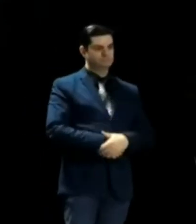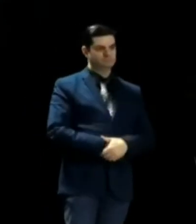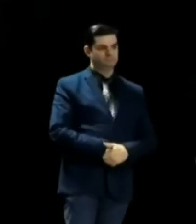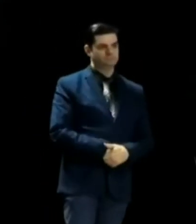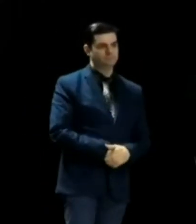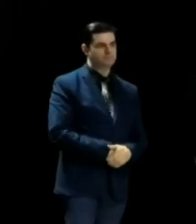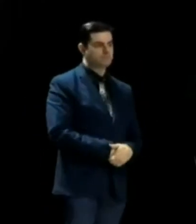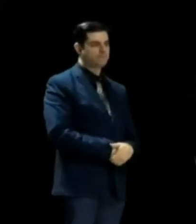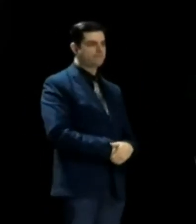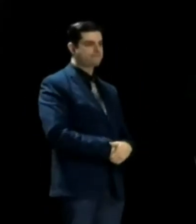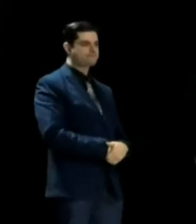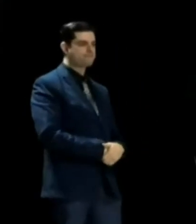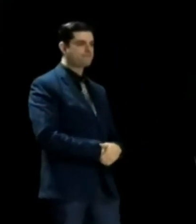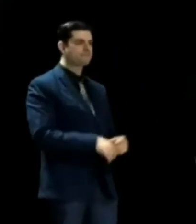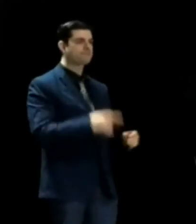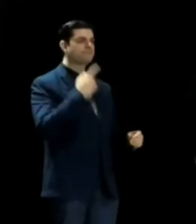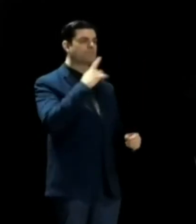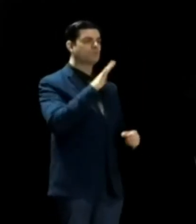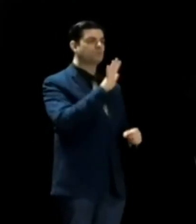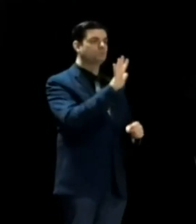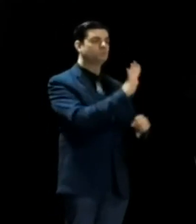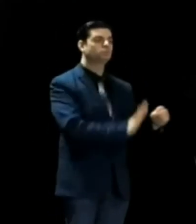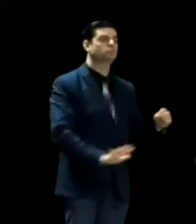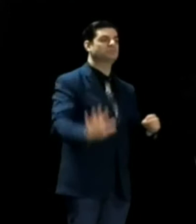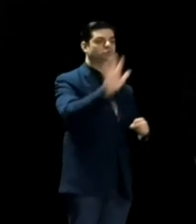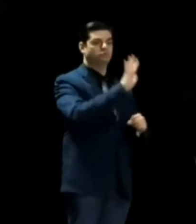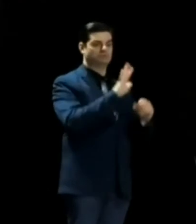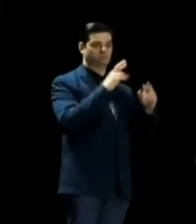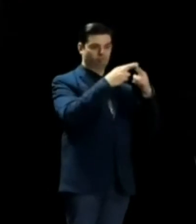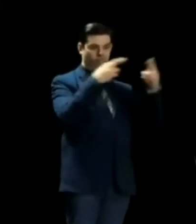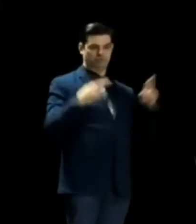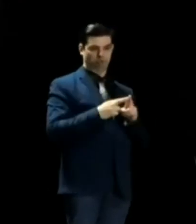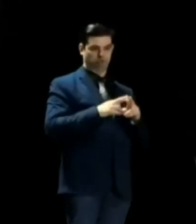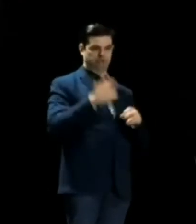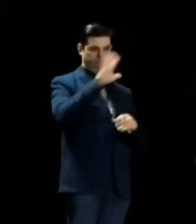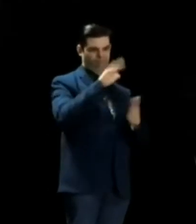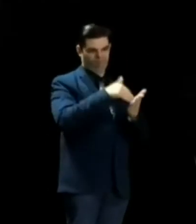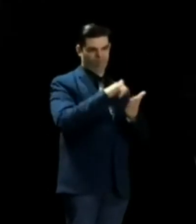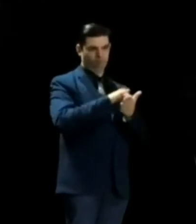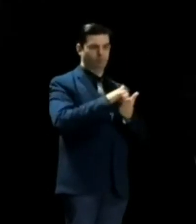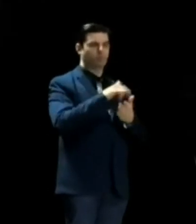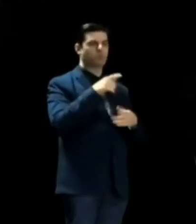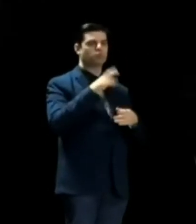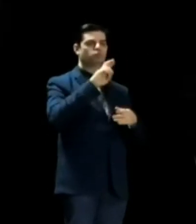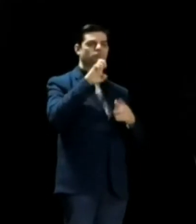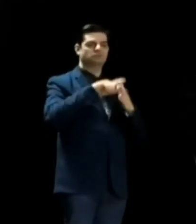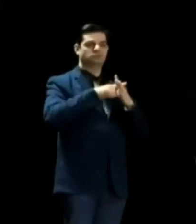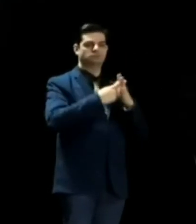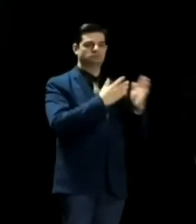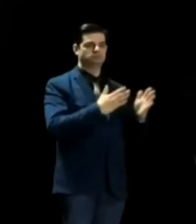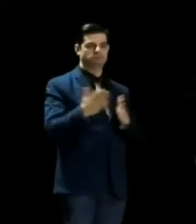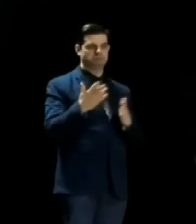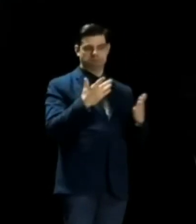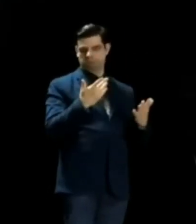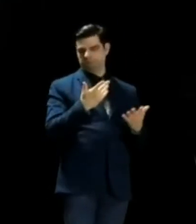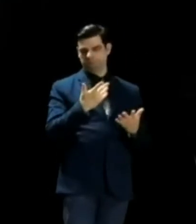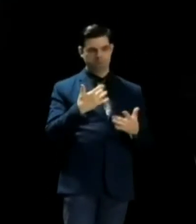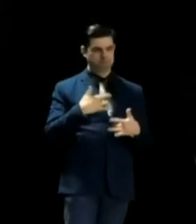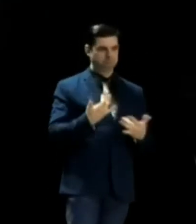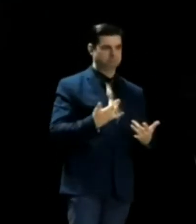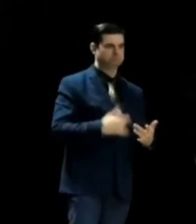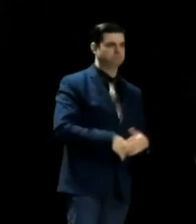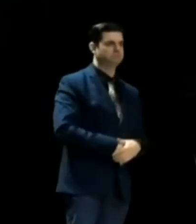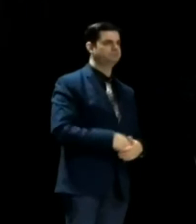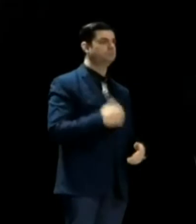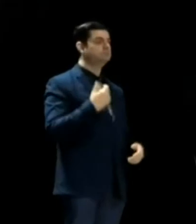plan? Well, we're going to start. We've already been working on this. We're going to, just like we plan and prepared